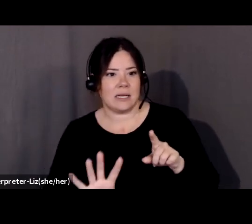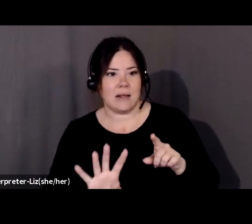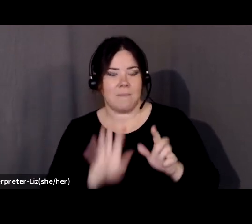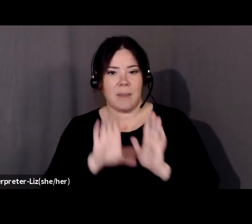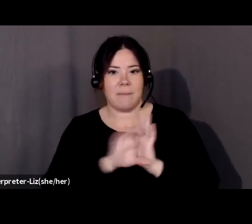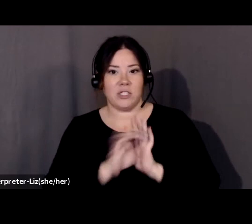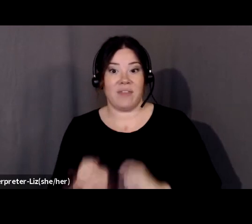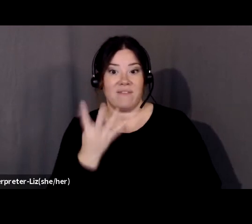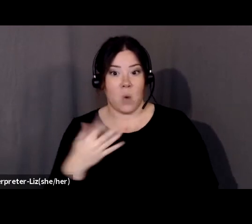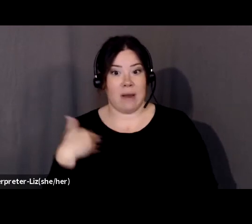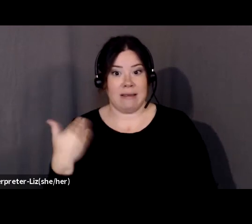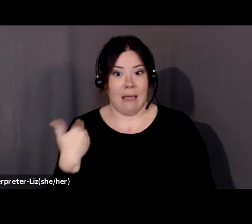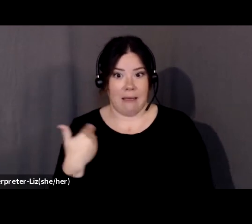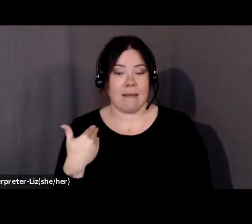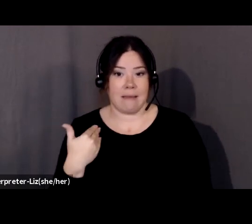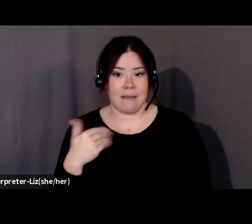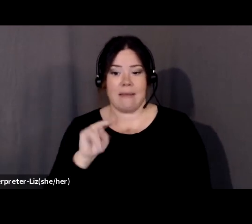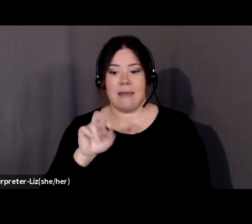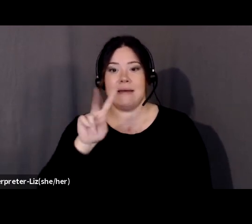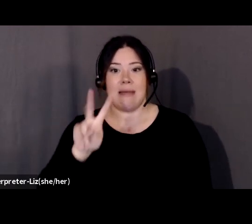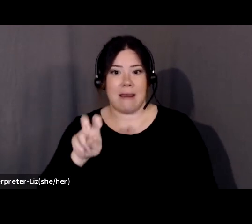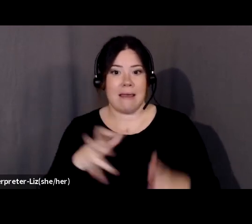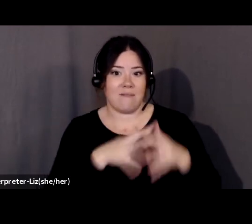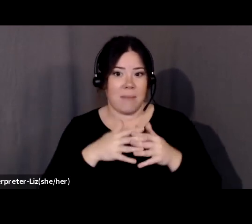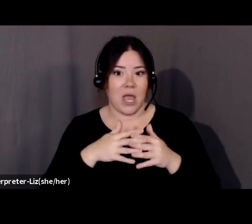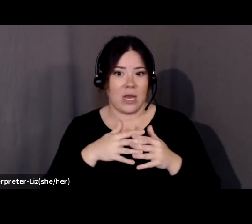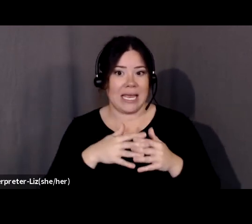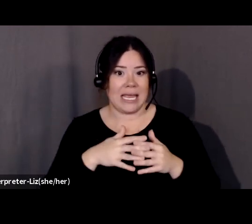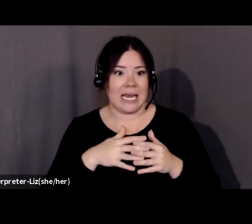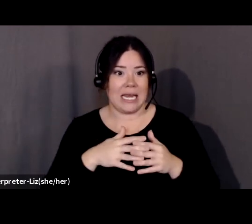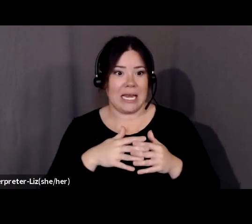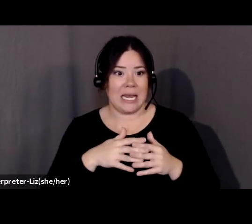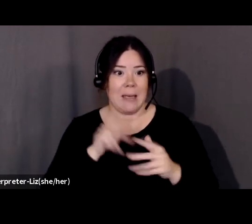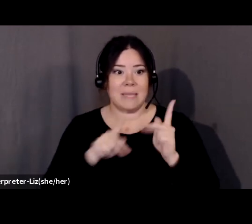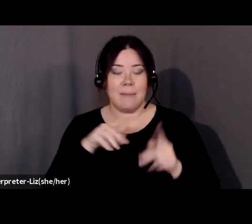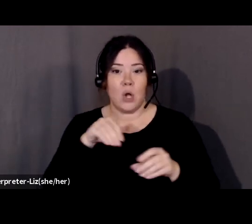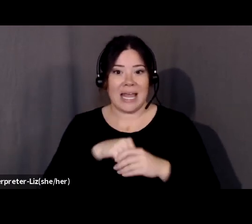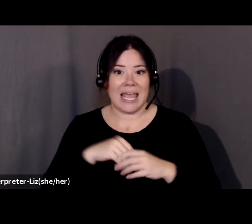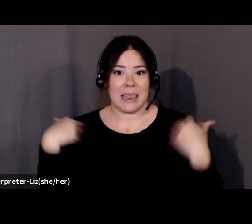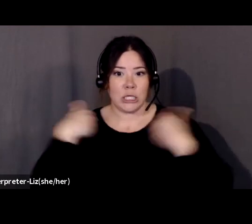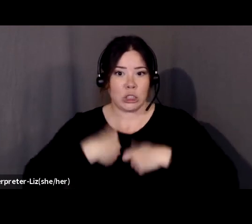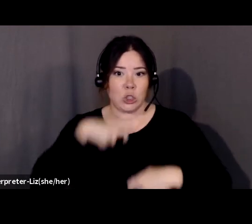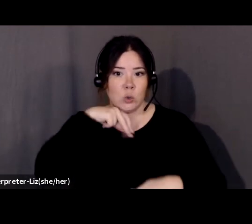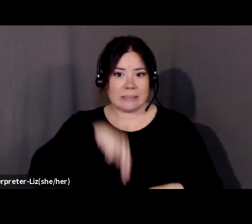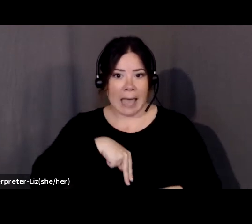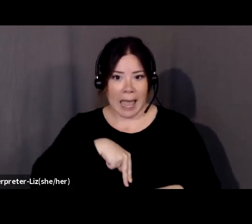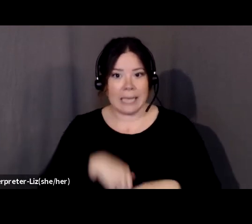Native American people in the suits and ties walking down the street. And